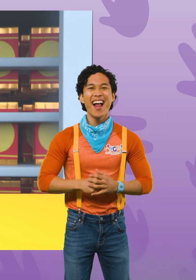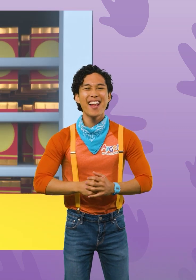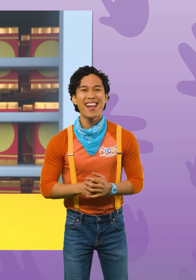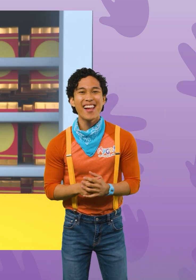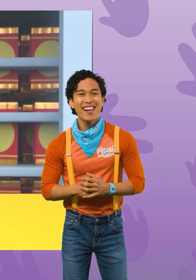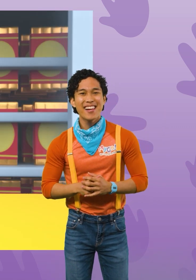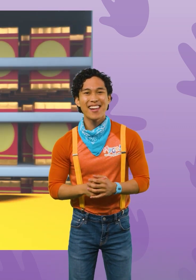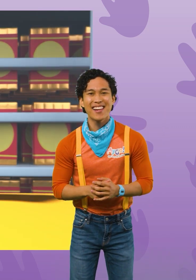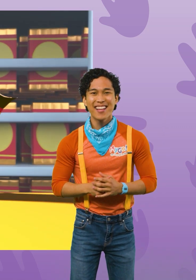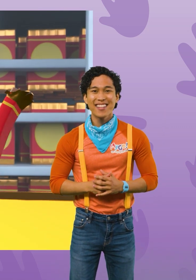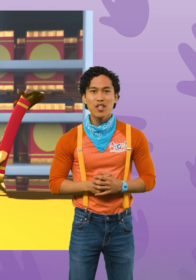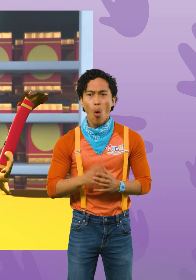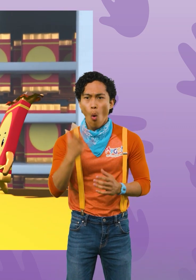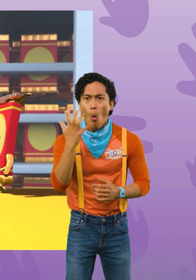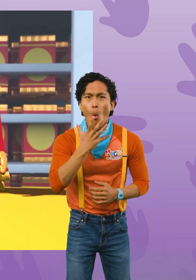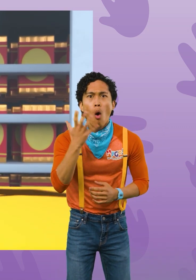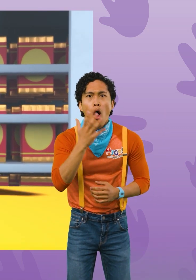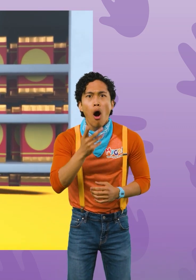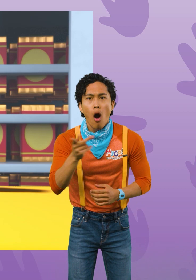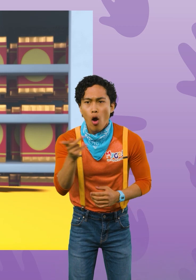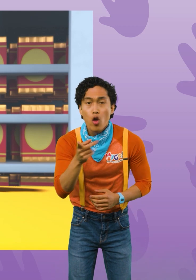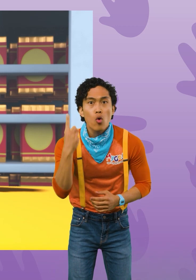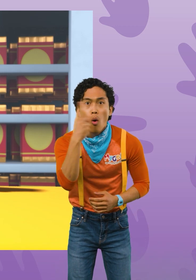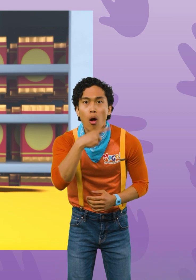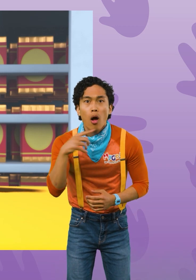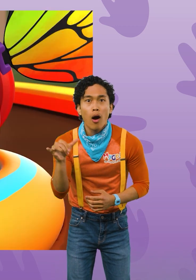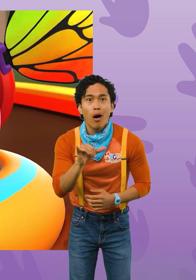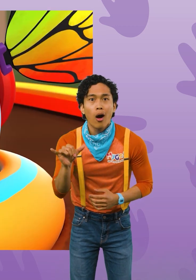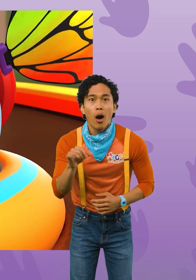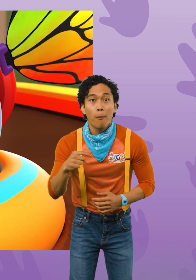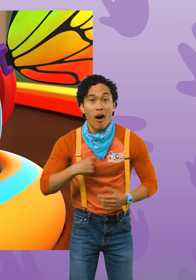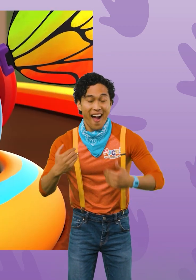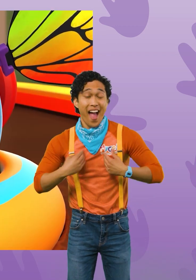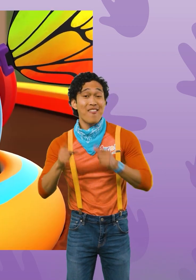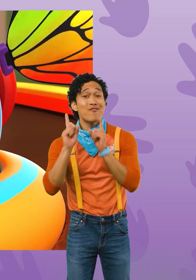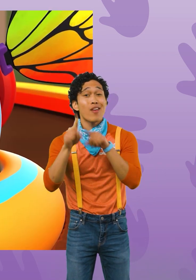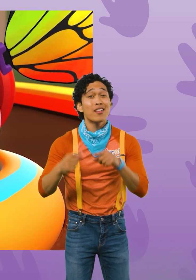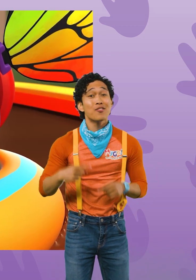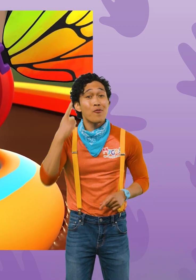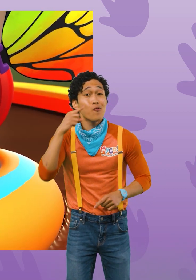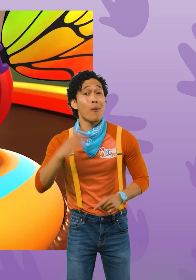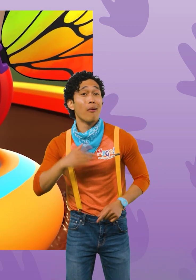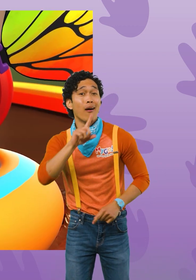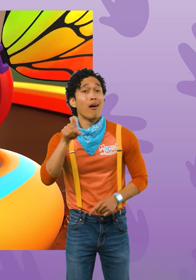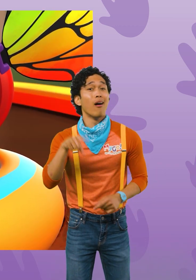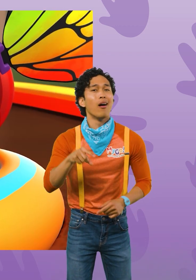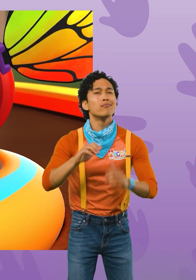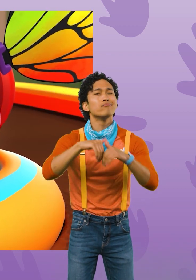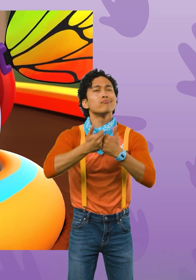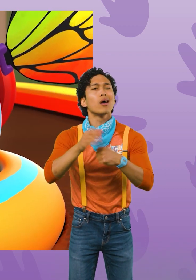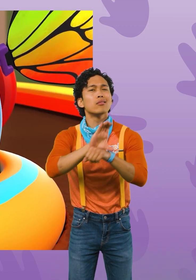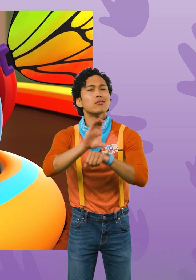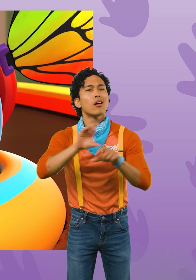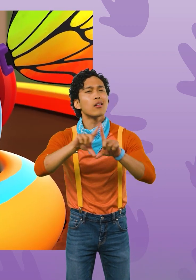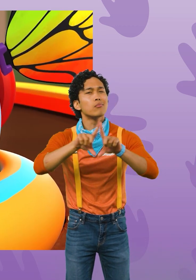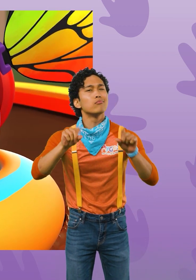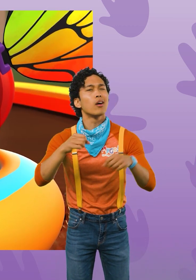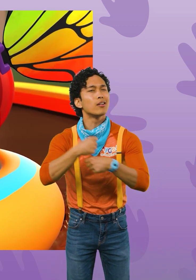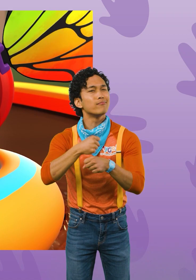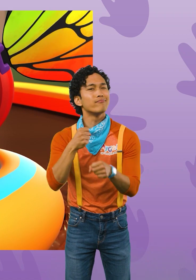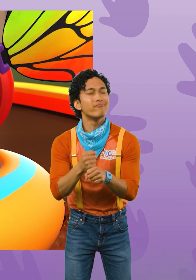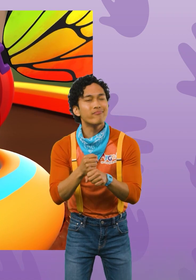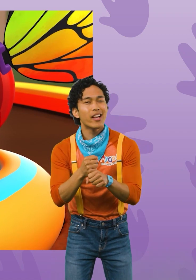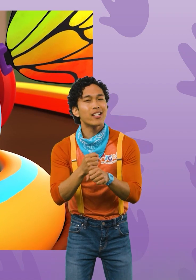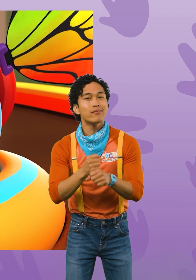Ta-da! Whoa! You both look alike, and I have the answer to my question. How are